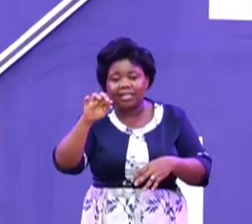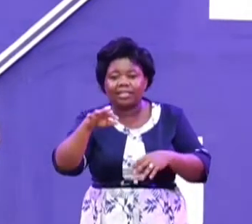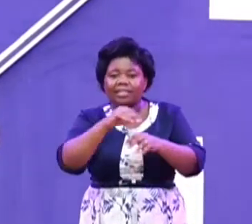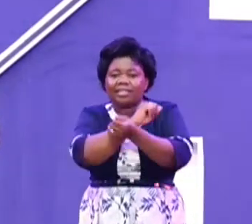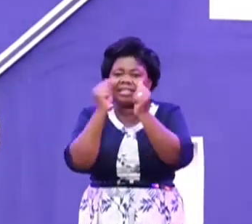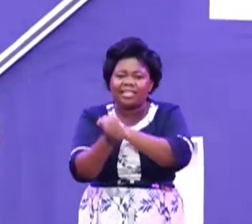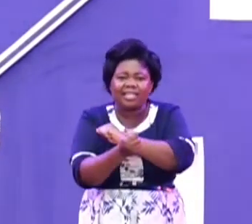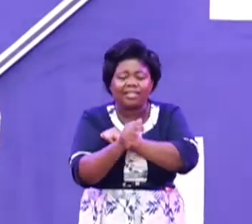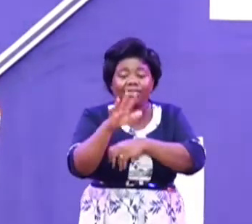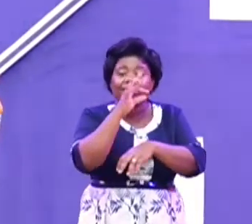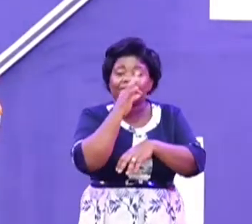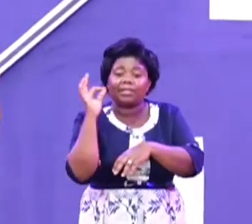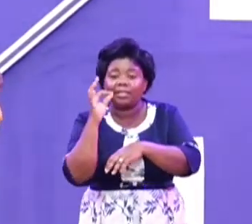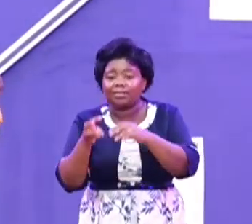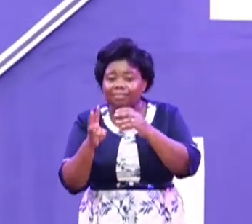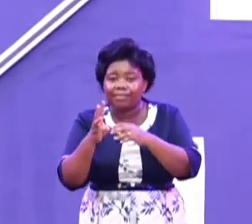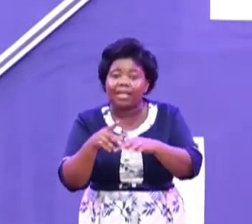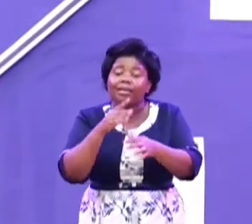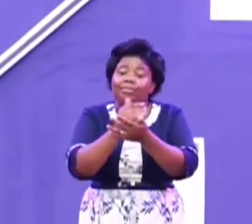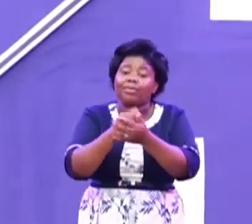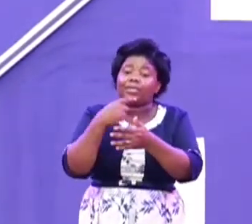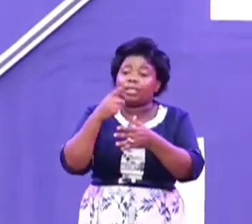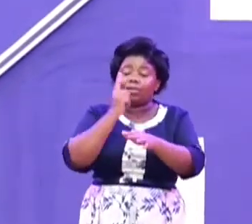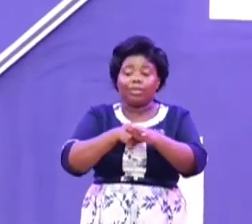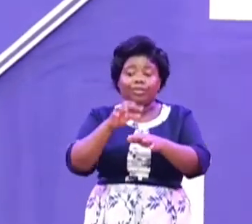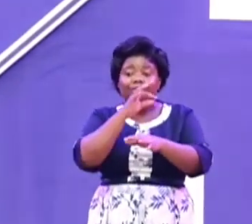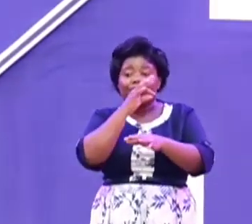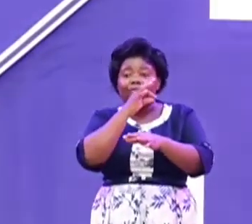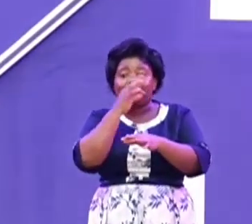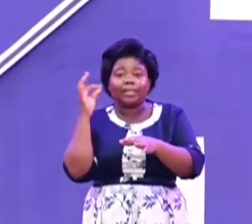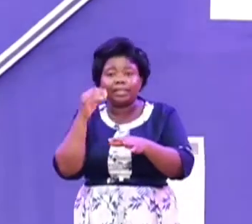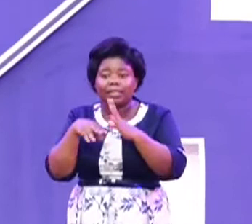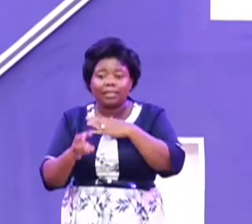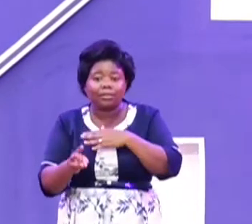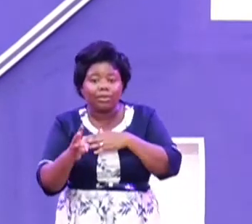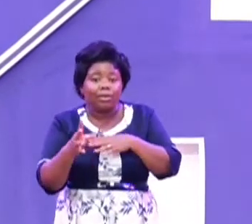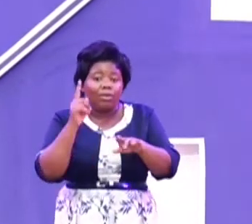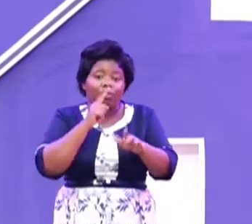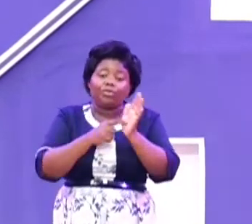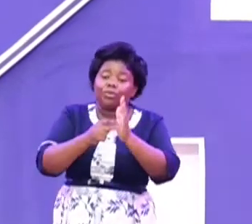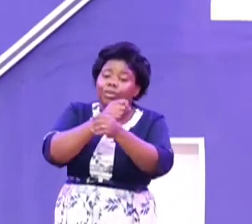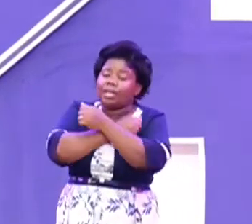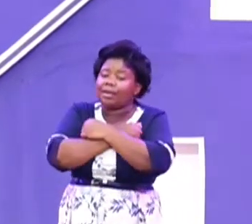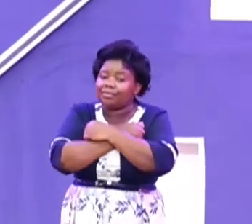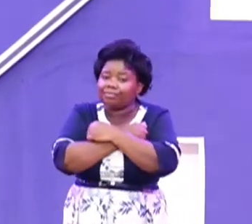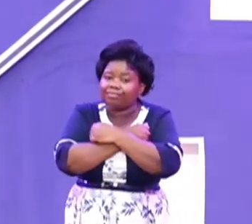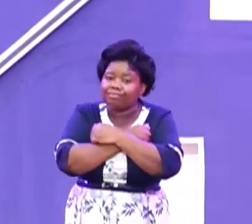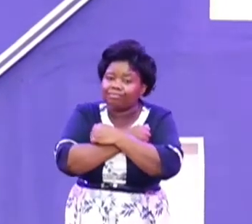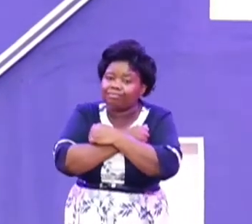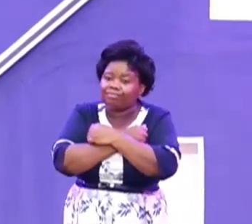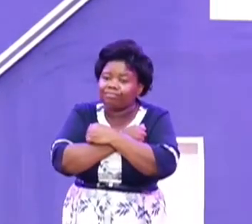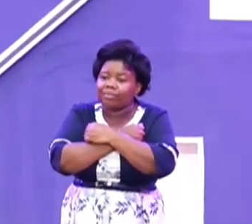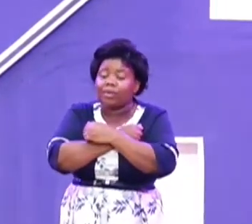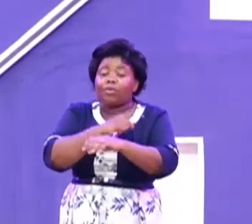Change the fasting. He has said, when you fast in this way, or showing love,